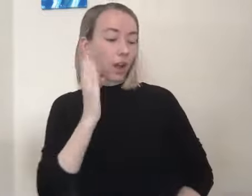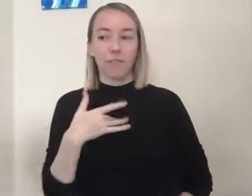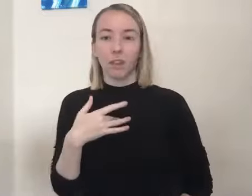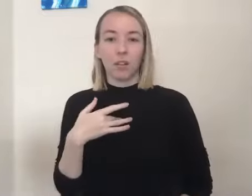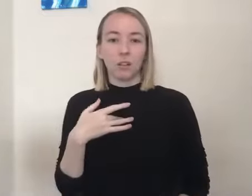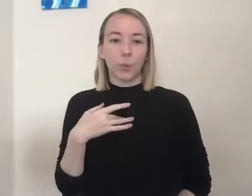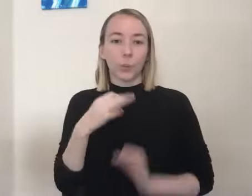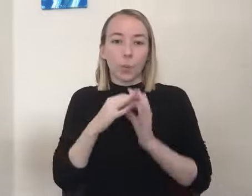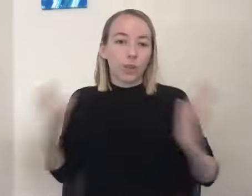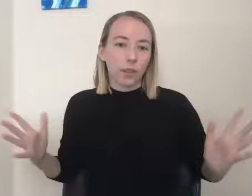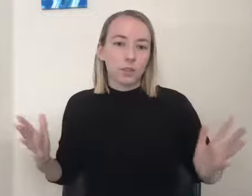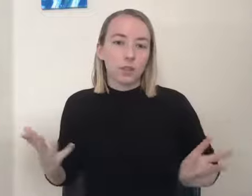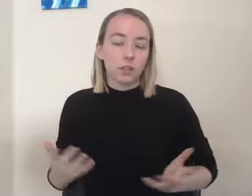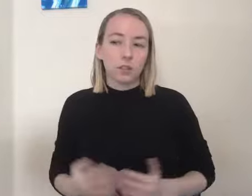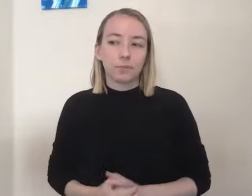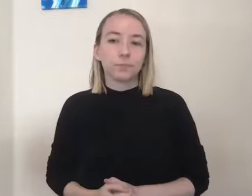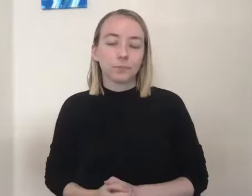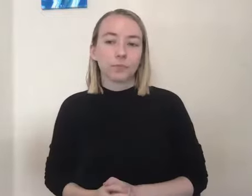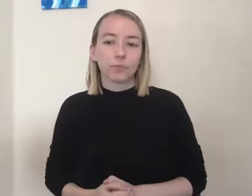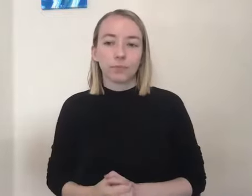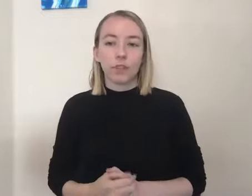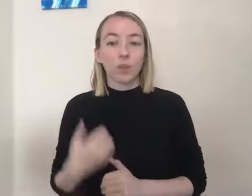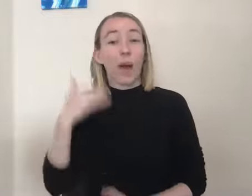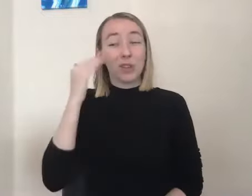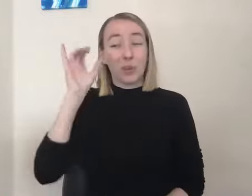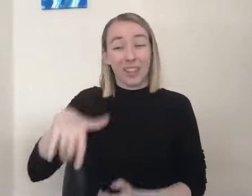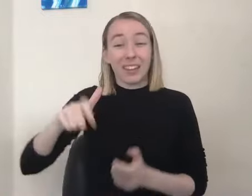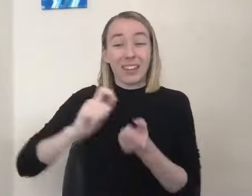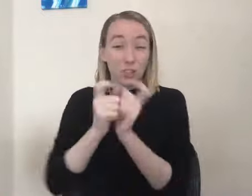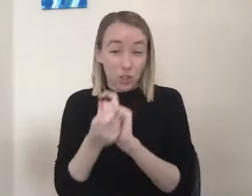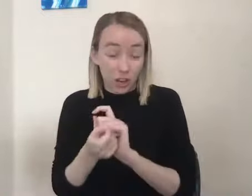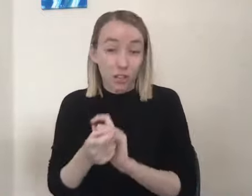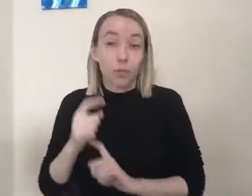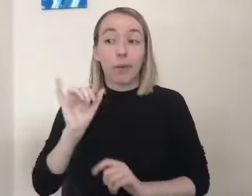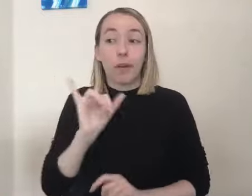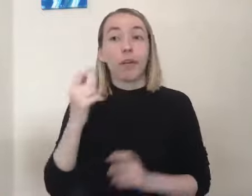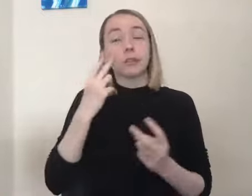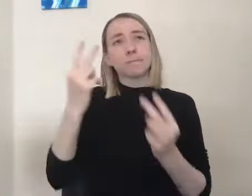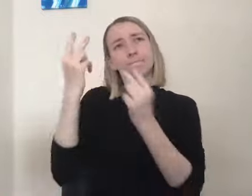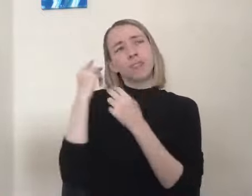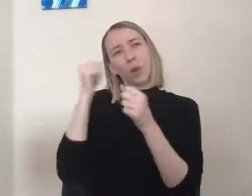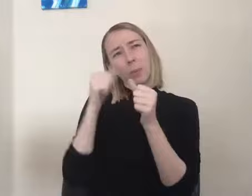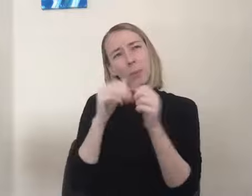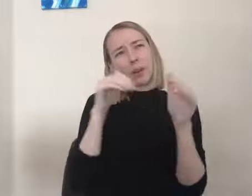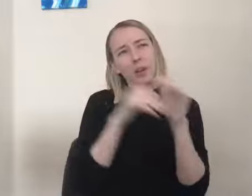was still 10, because she still had this way of talking to me that made me feel worth